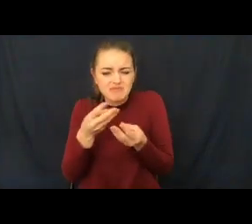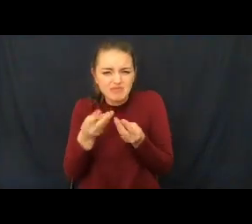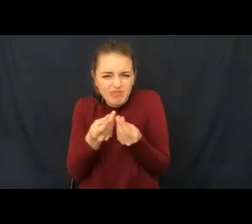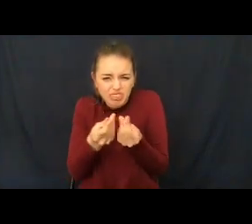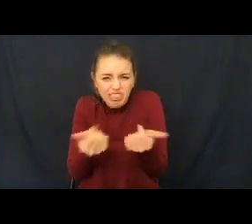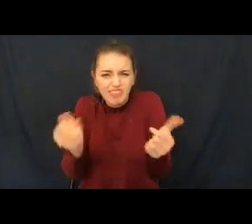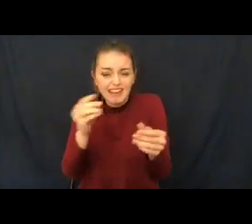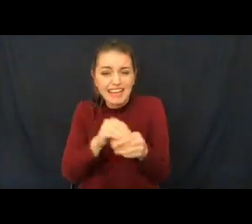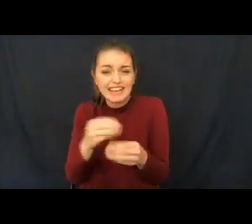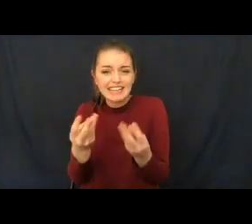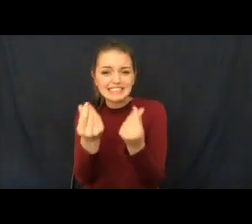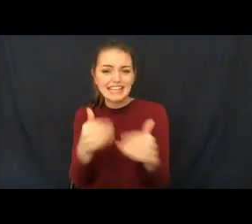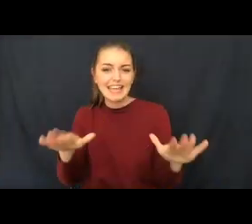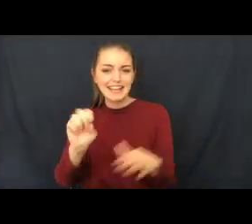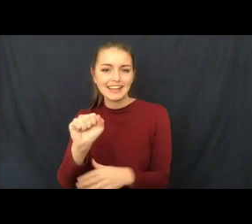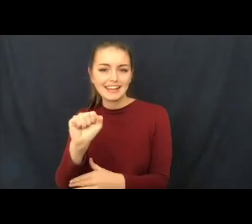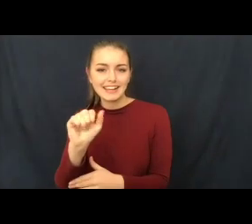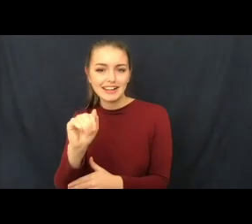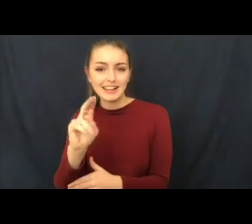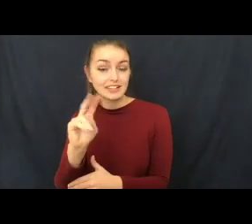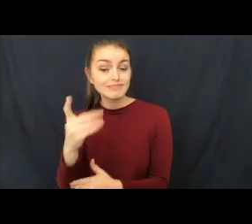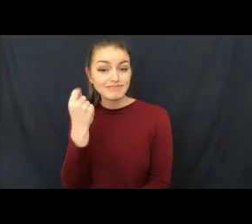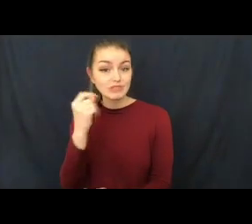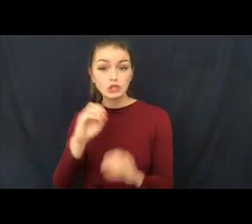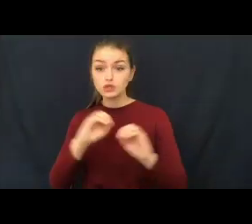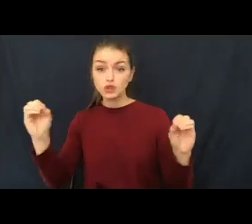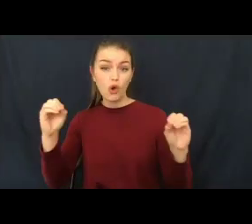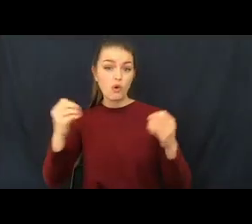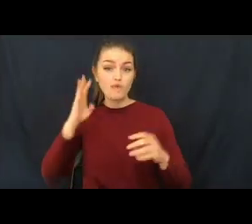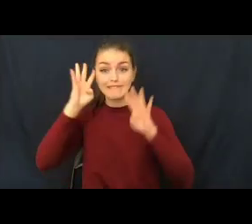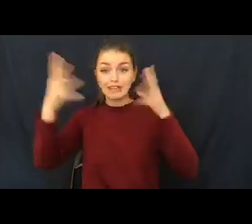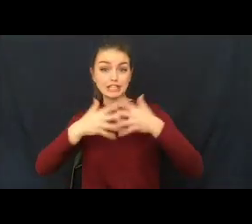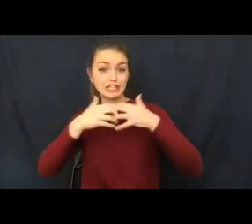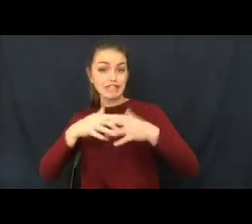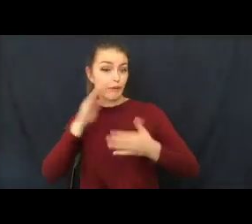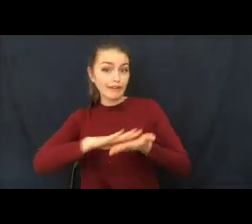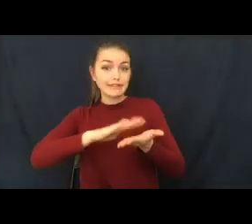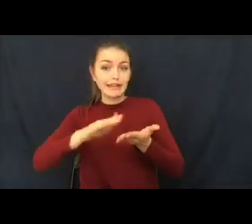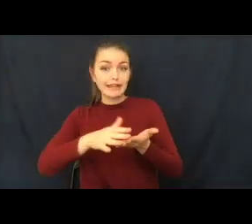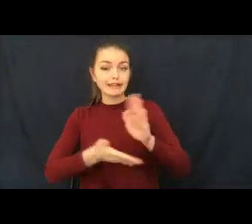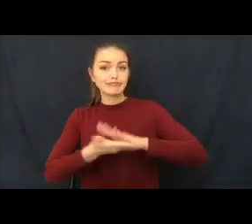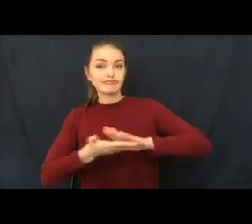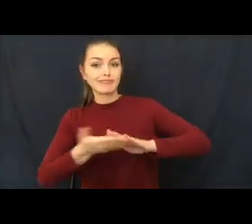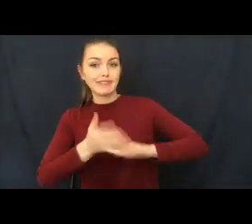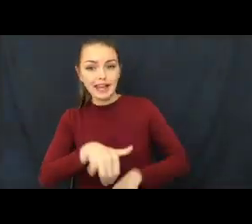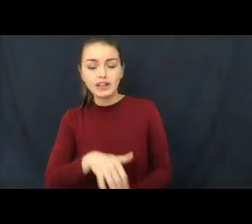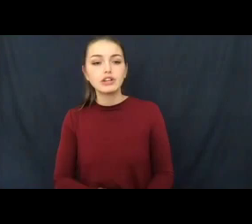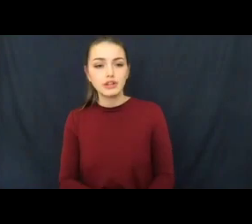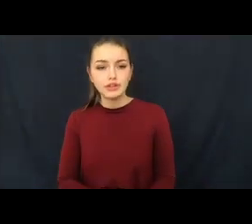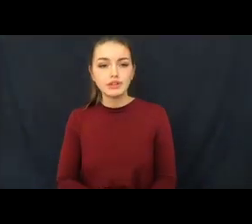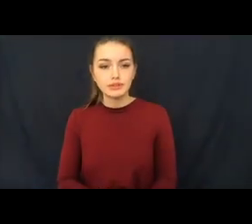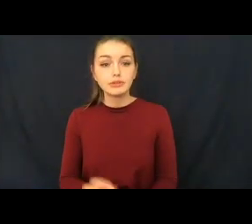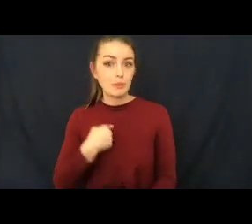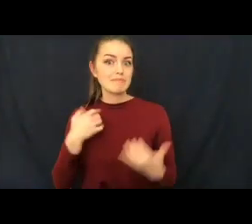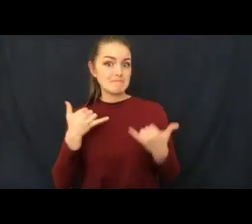sand, and there is no invention to clean that right now on the beaches. And so I've actually been scheming of what I would invent, and maybe you could think